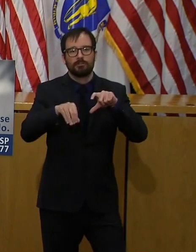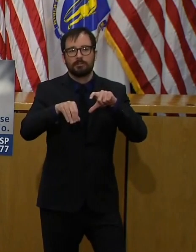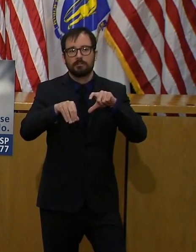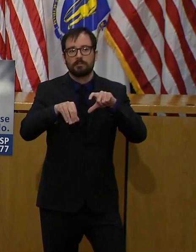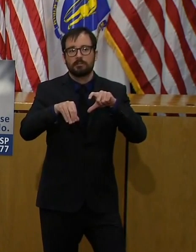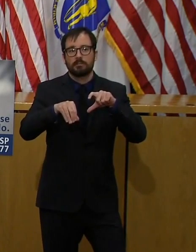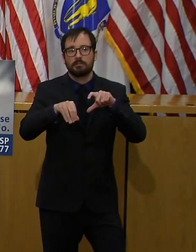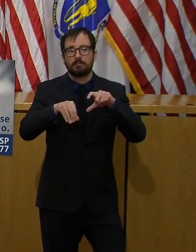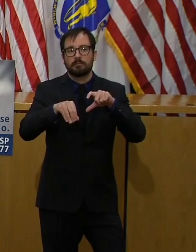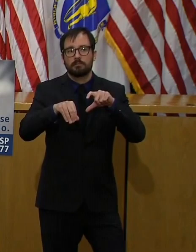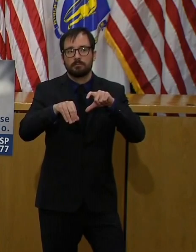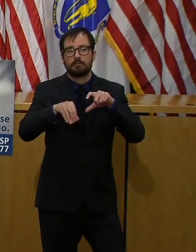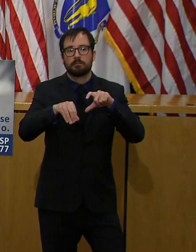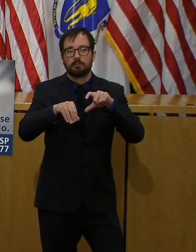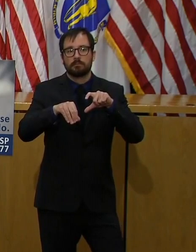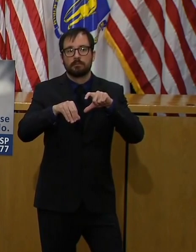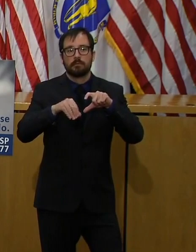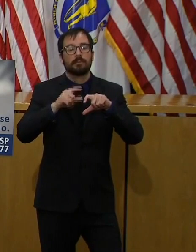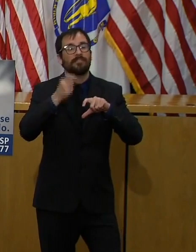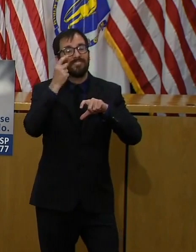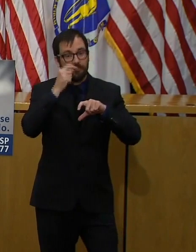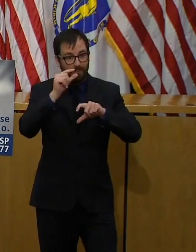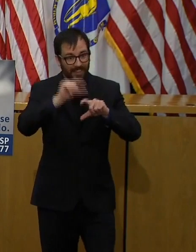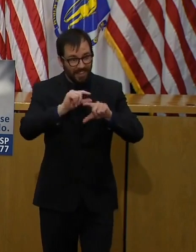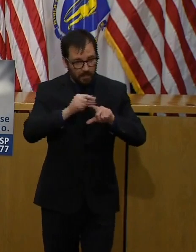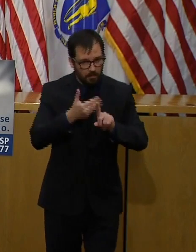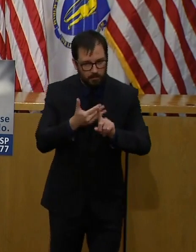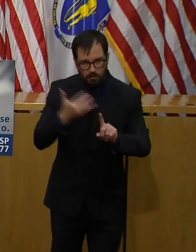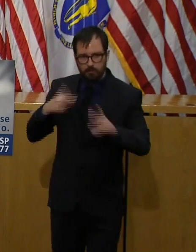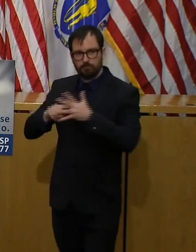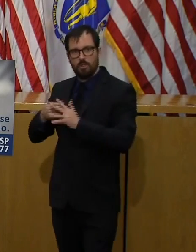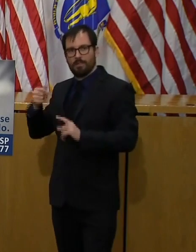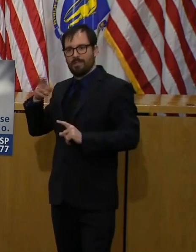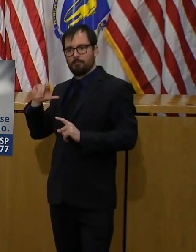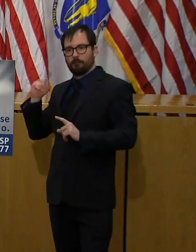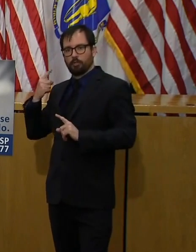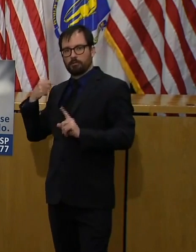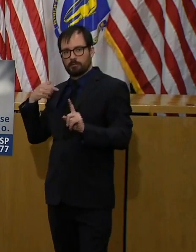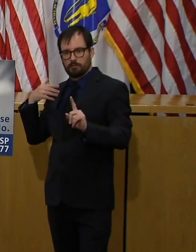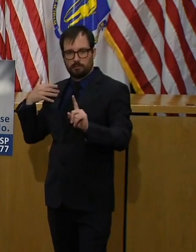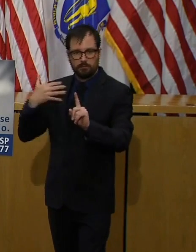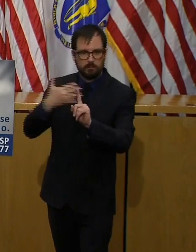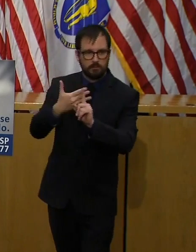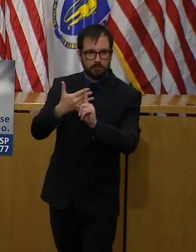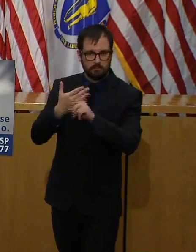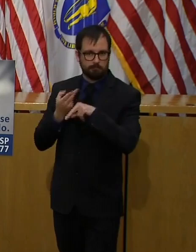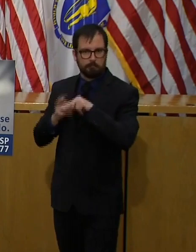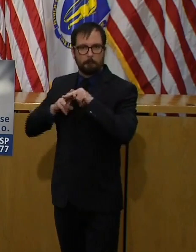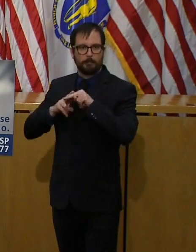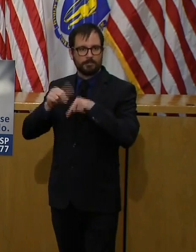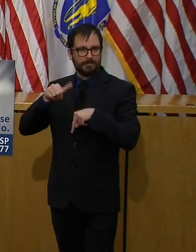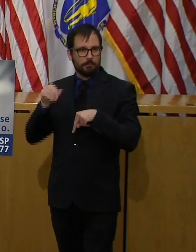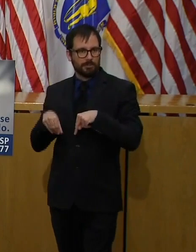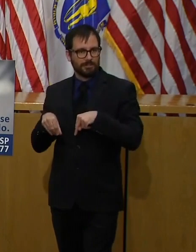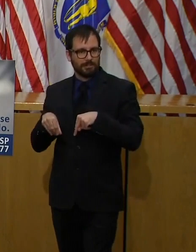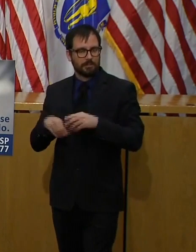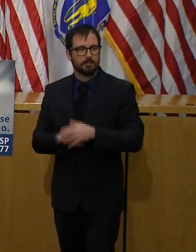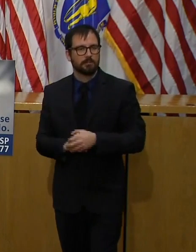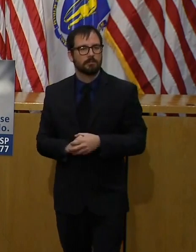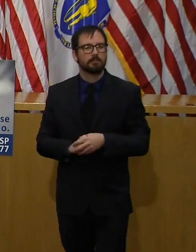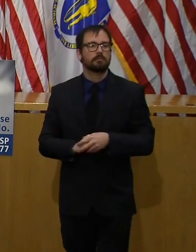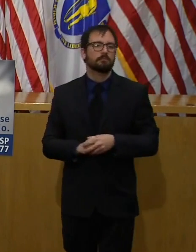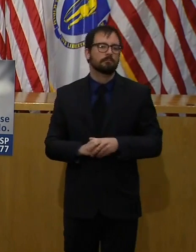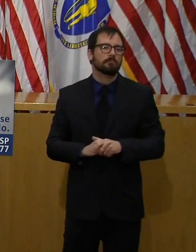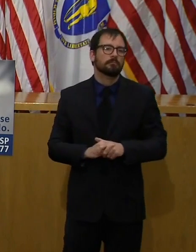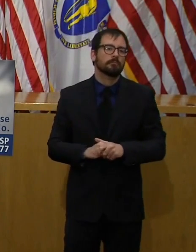that's just a 10% across the board. For nursing homes that are setting up the COVID-19 wings or units within